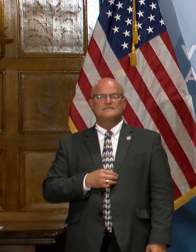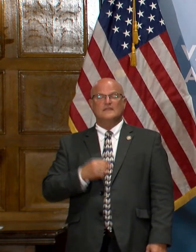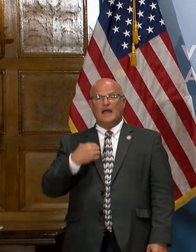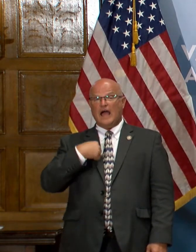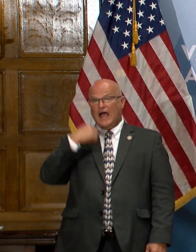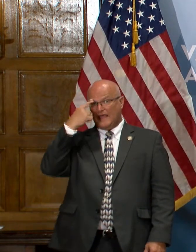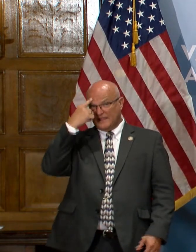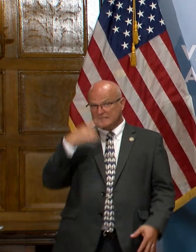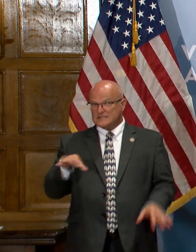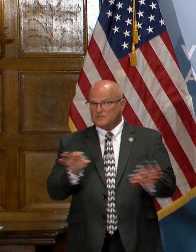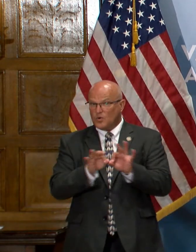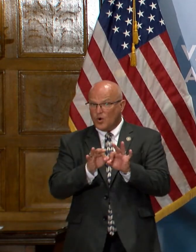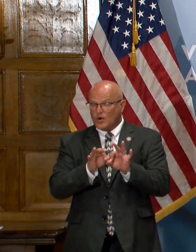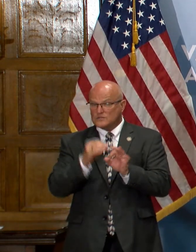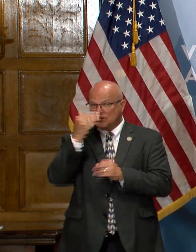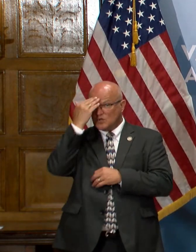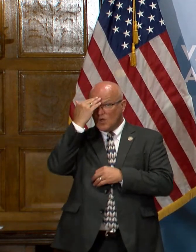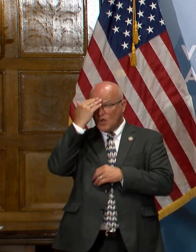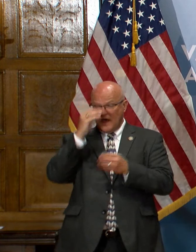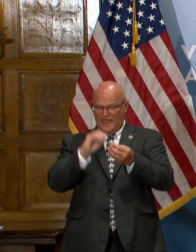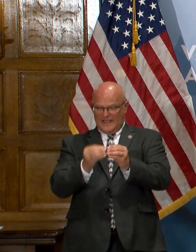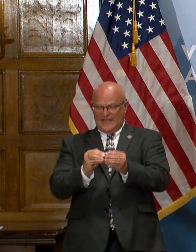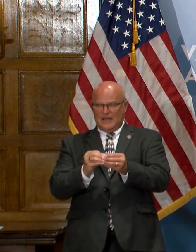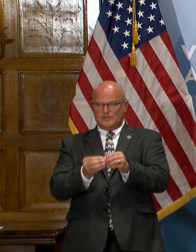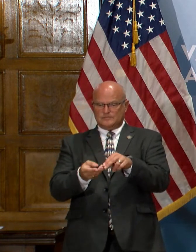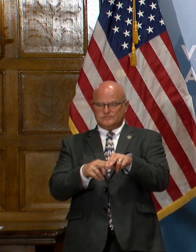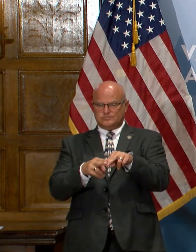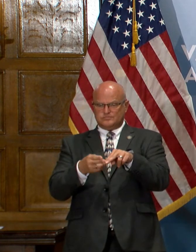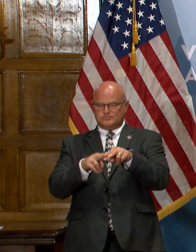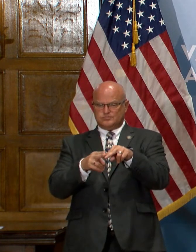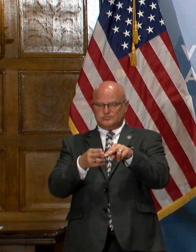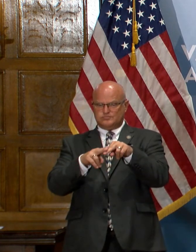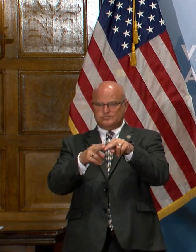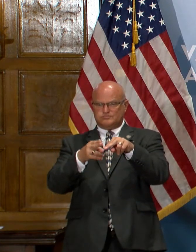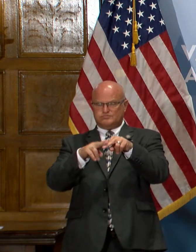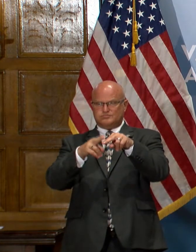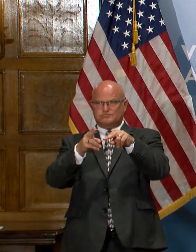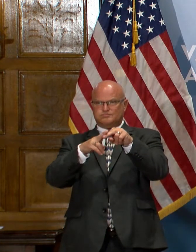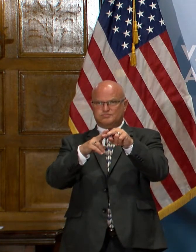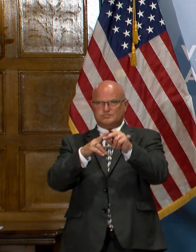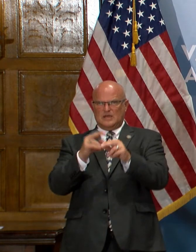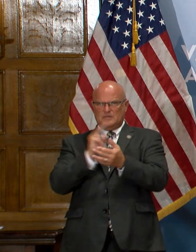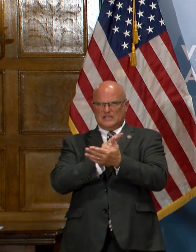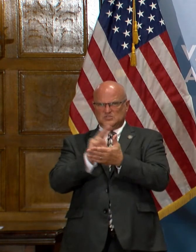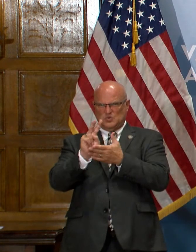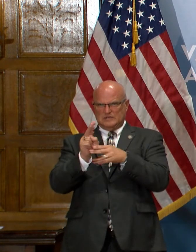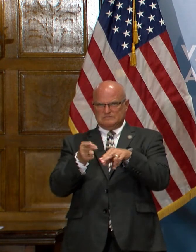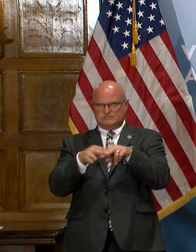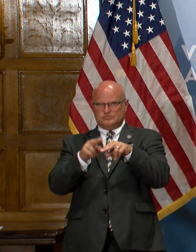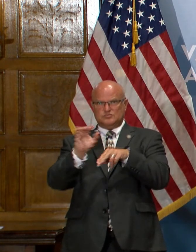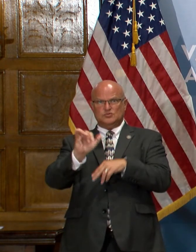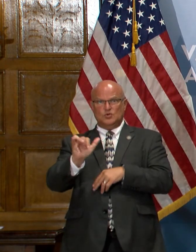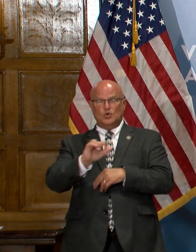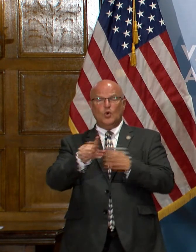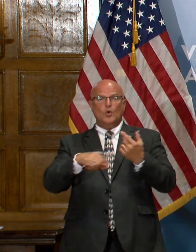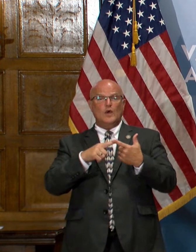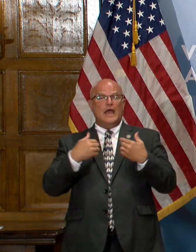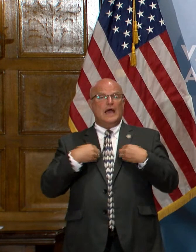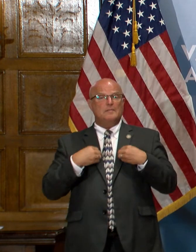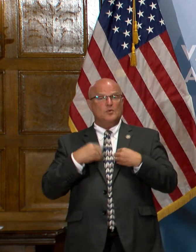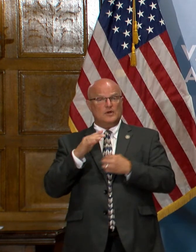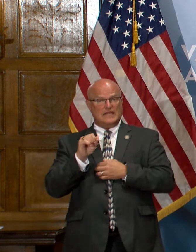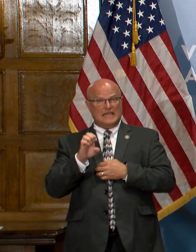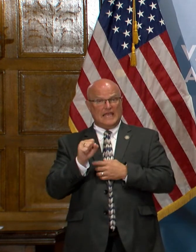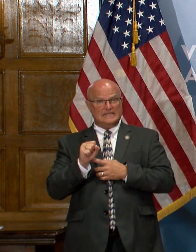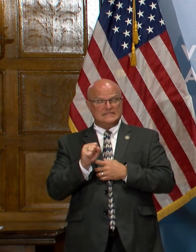I think it's important to know that that number is increasing over time and has increased quickly over the last 2 weeks. When we have more